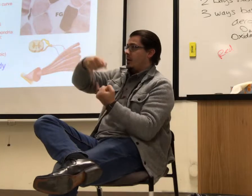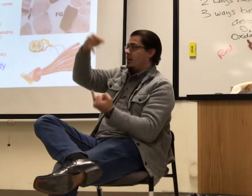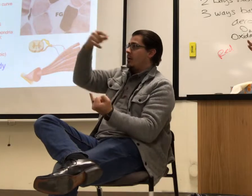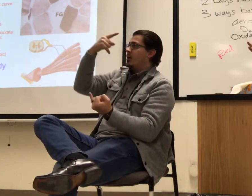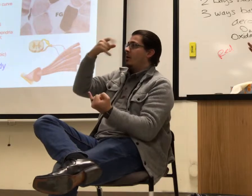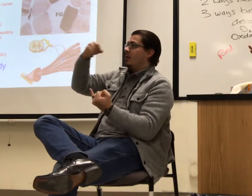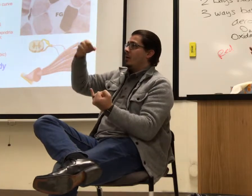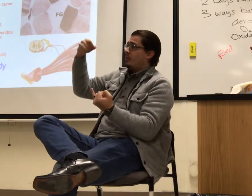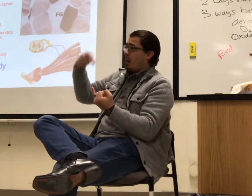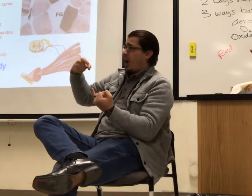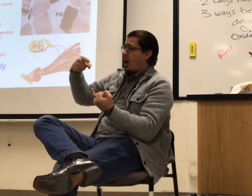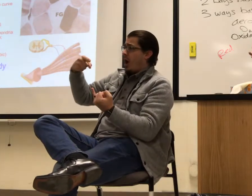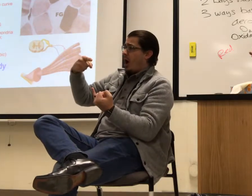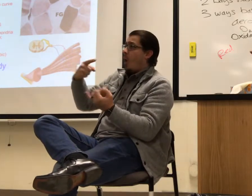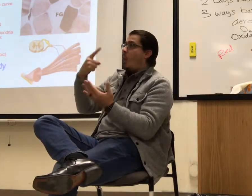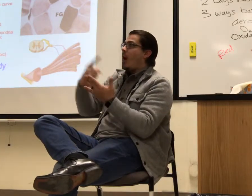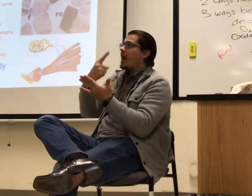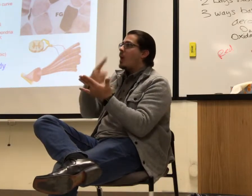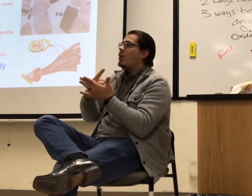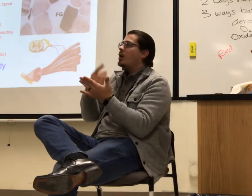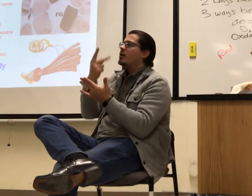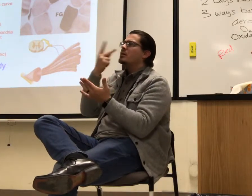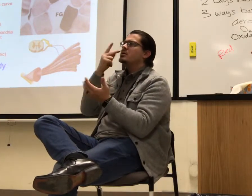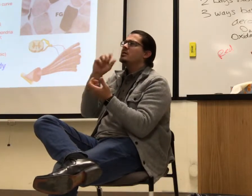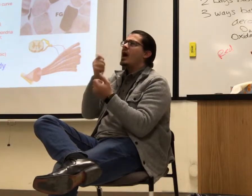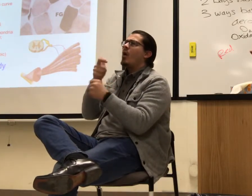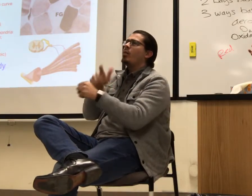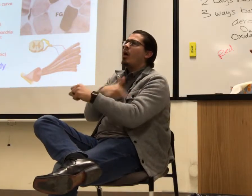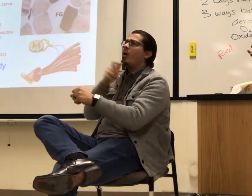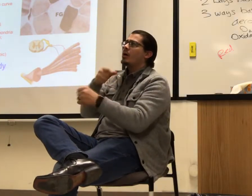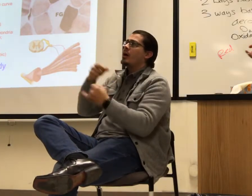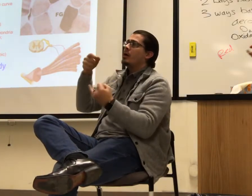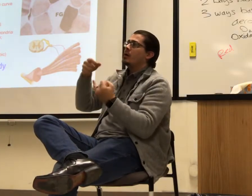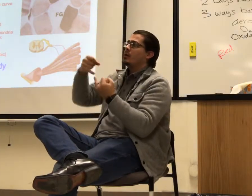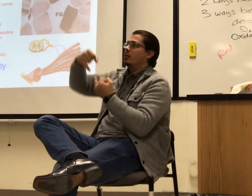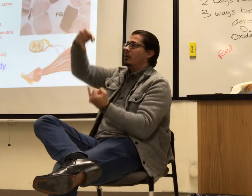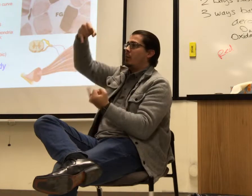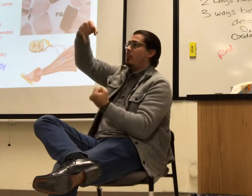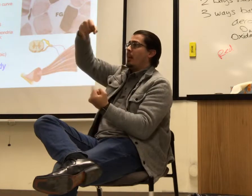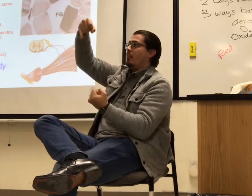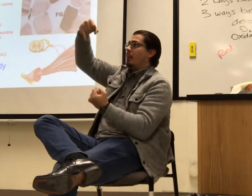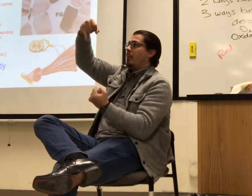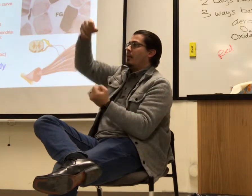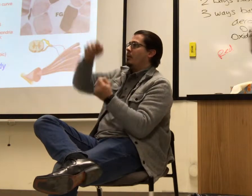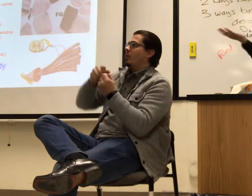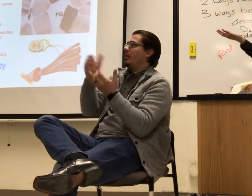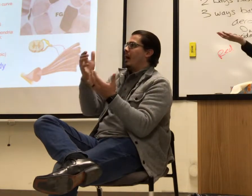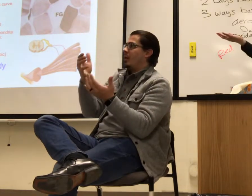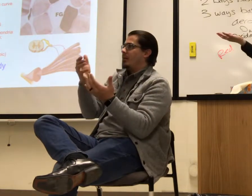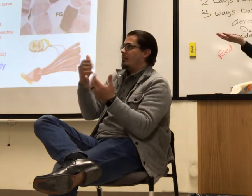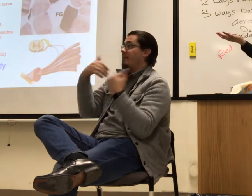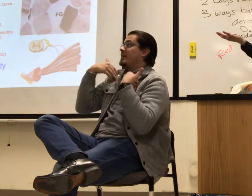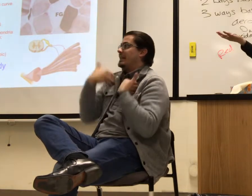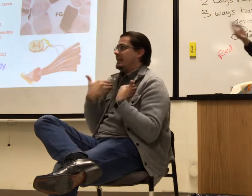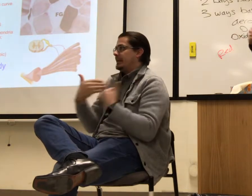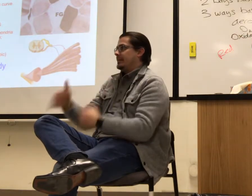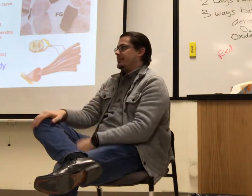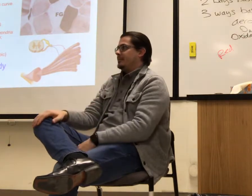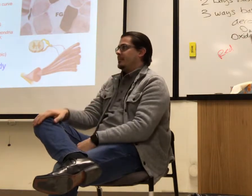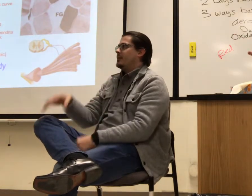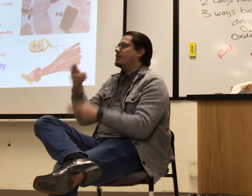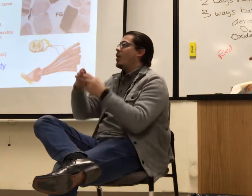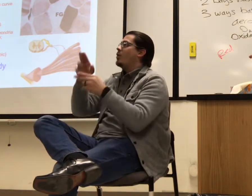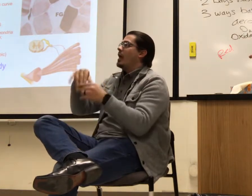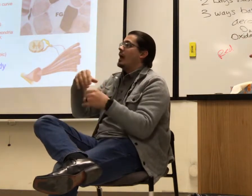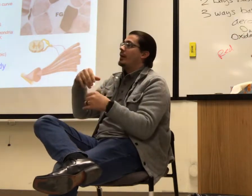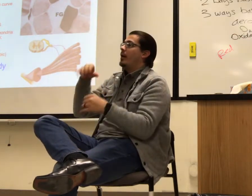an hour, and they want to see how long it can twitch without, you know, without fatiguing. Is to call that